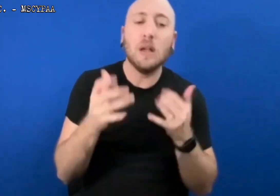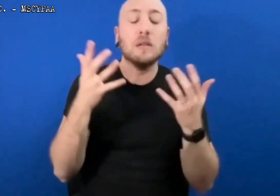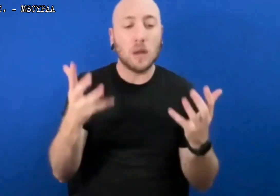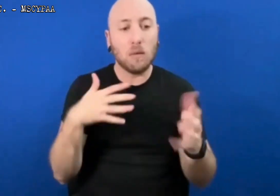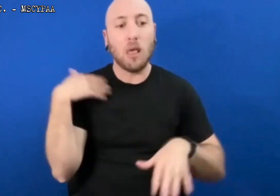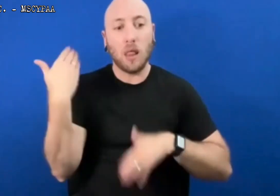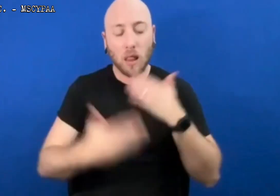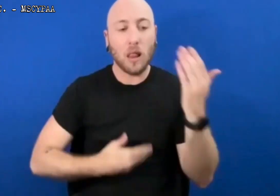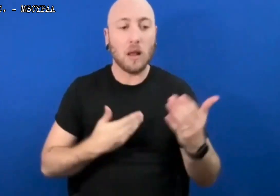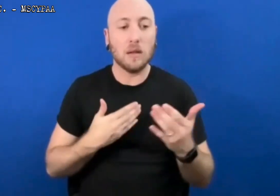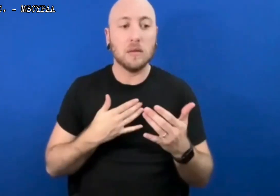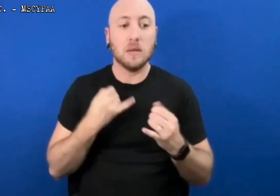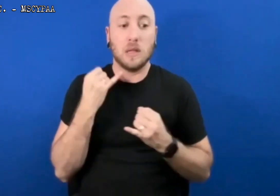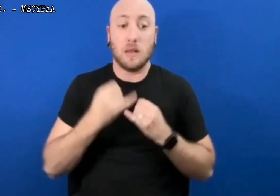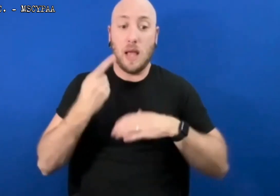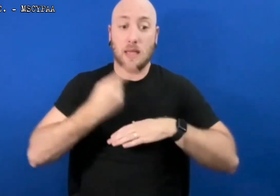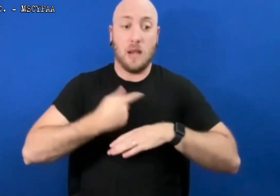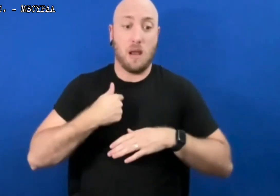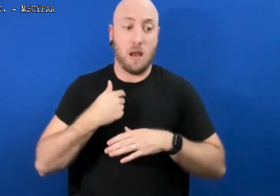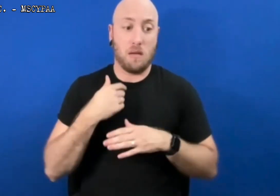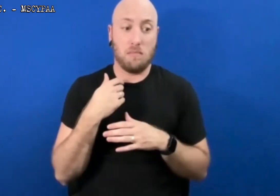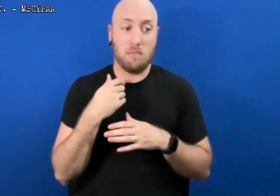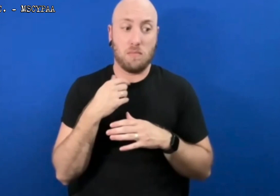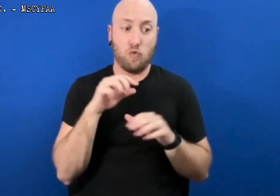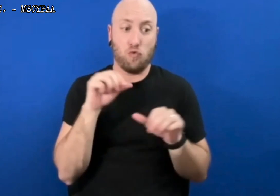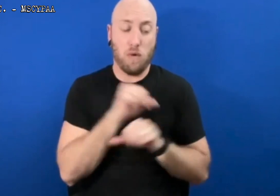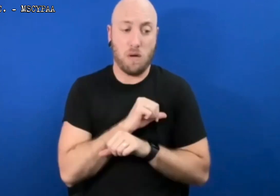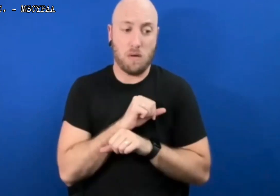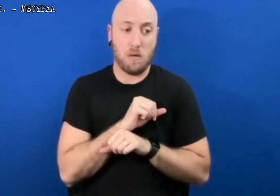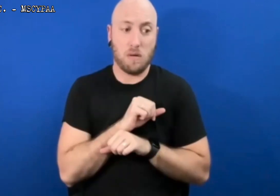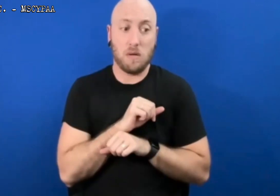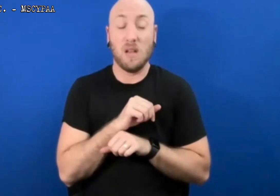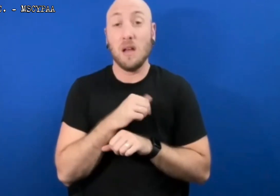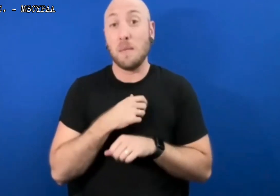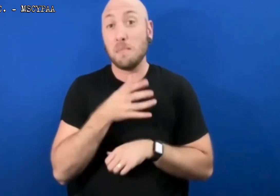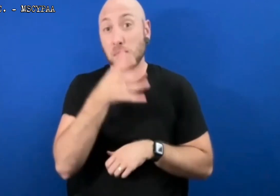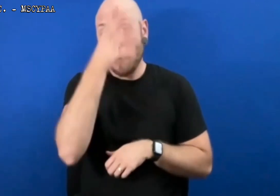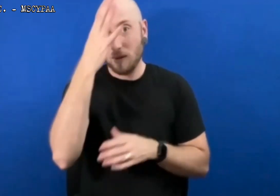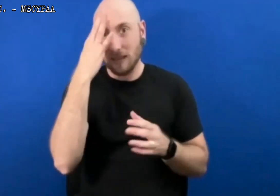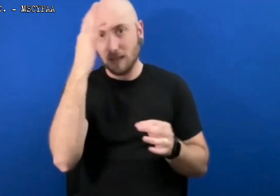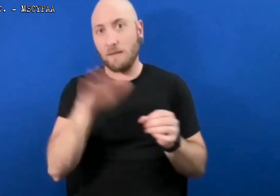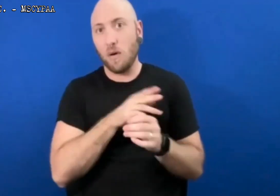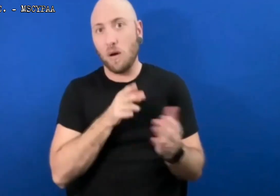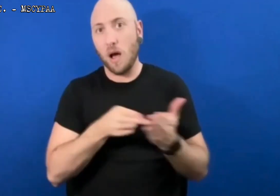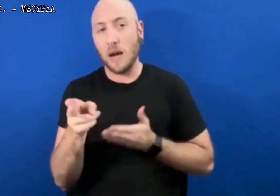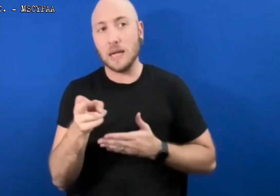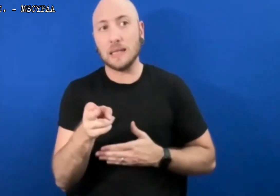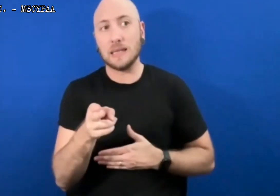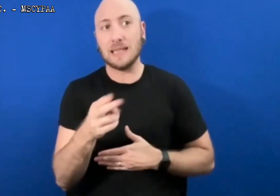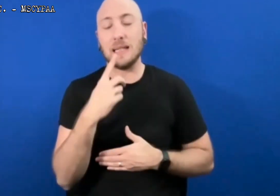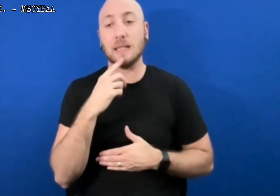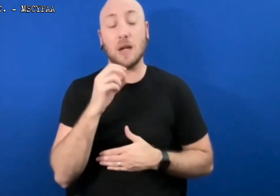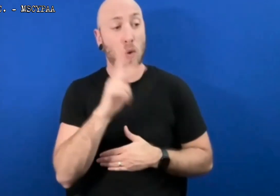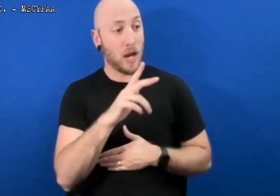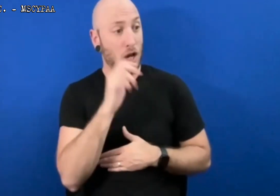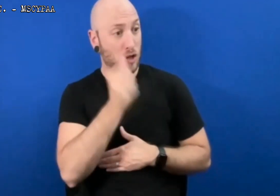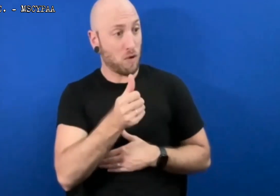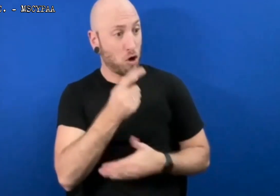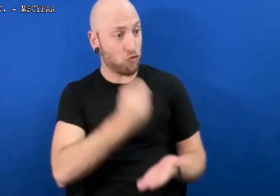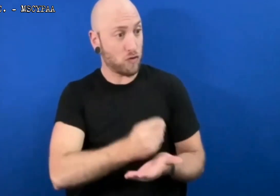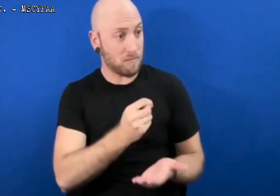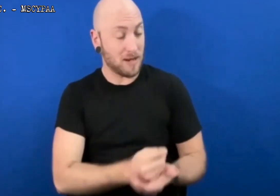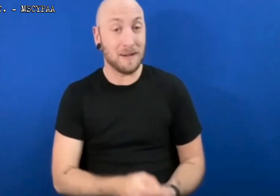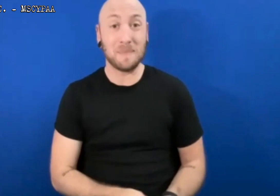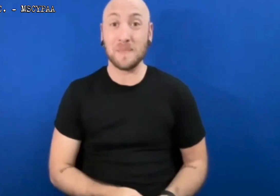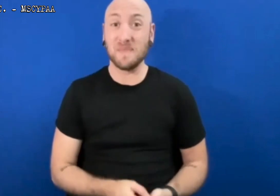the last day I was out there, like I got honest with my parents, and they were like, okay, tomorrow you'll go to treatment. Well, you know what happened